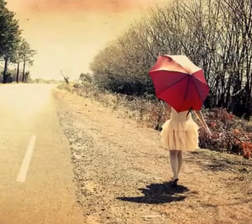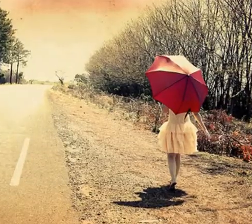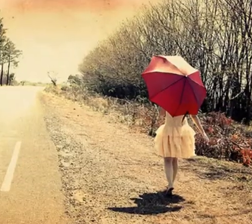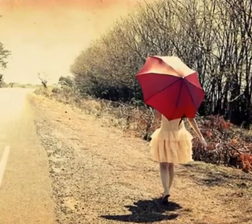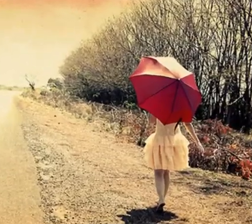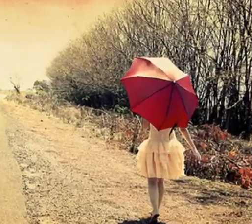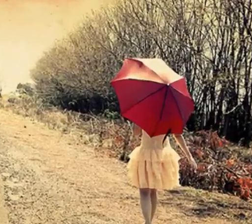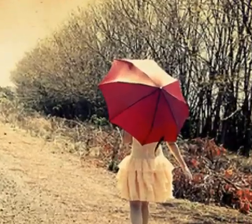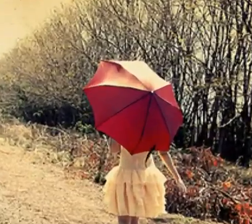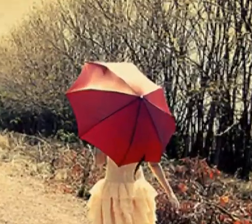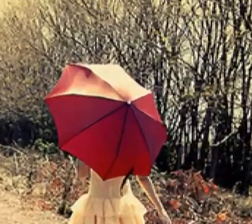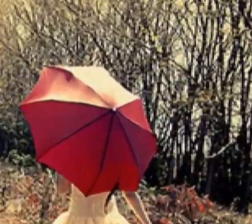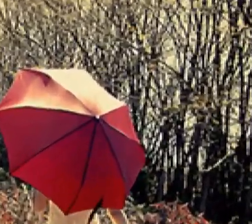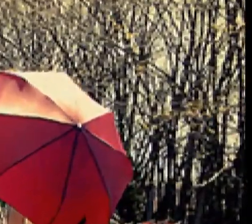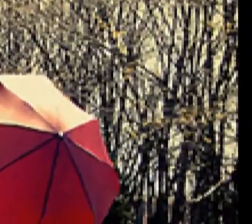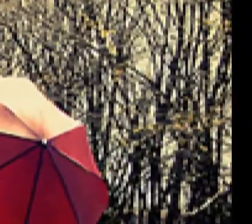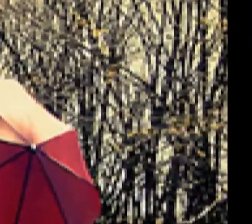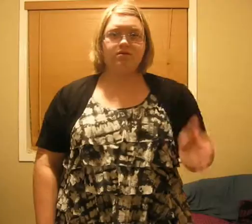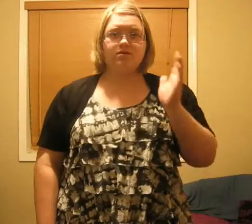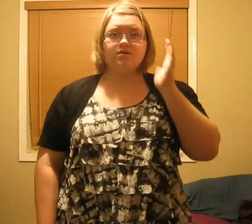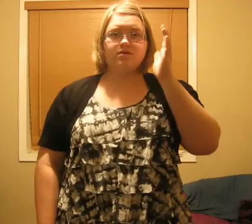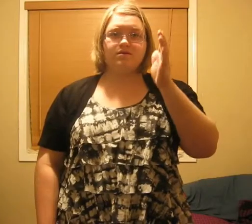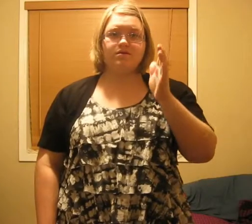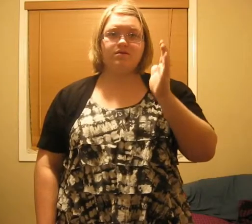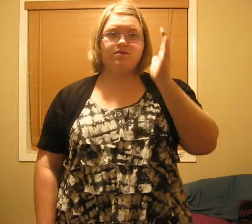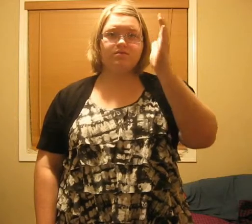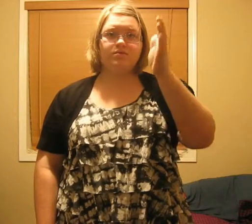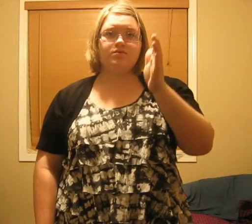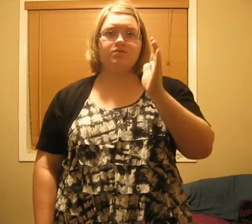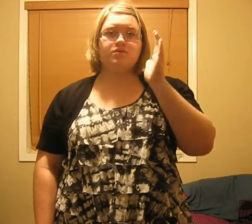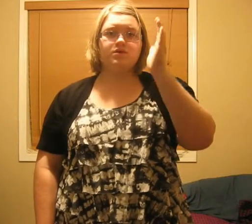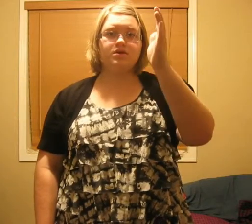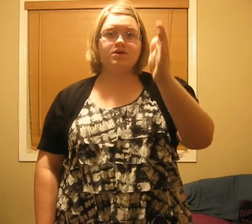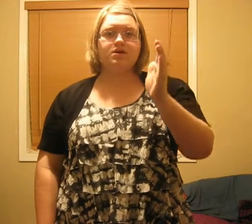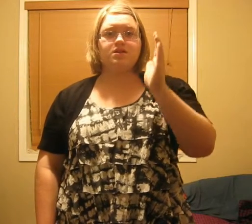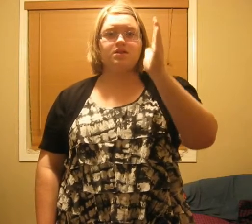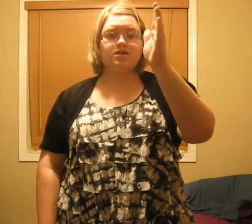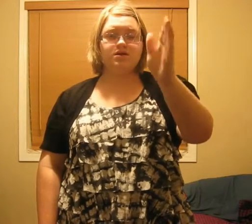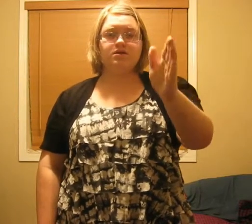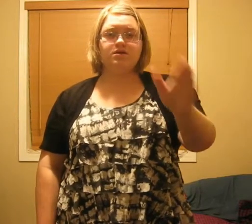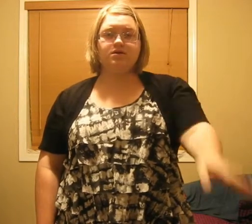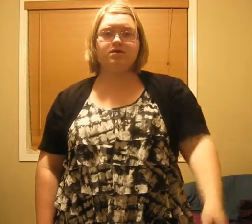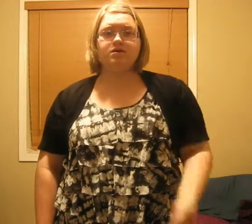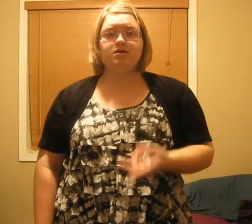light,